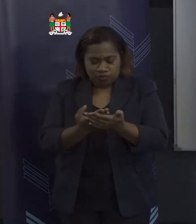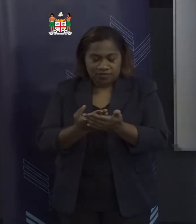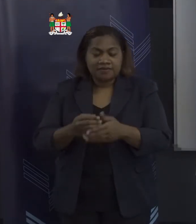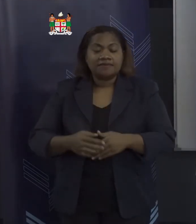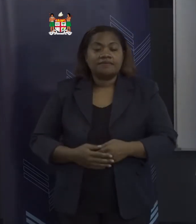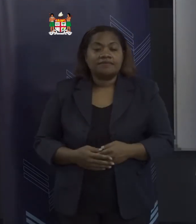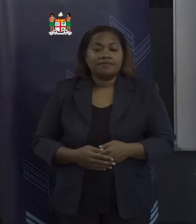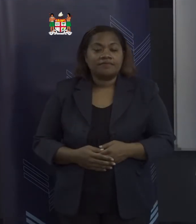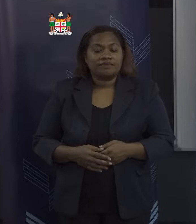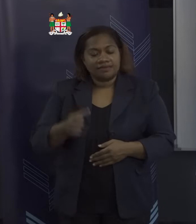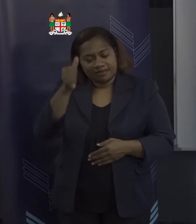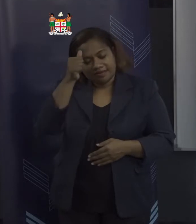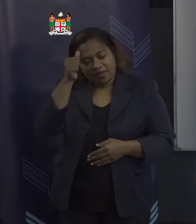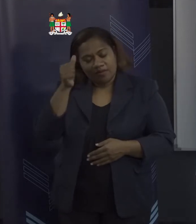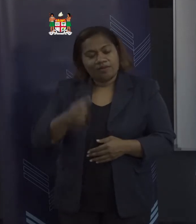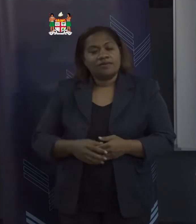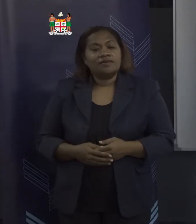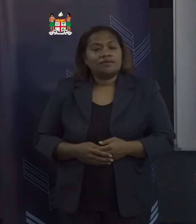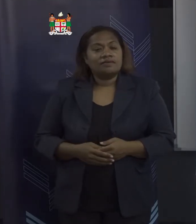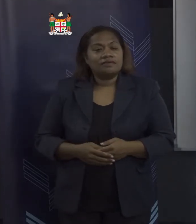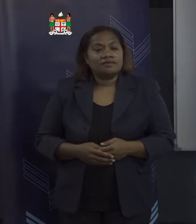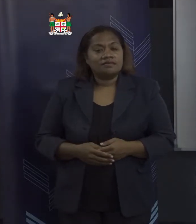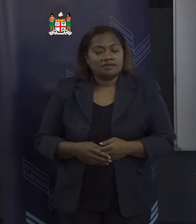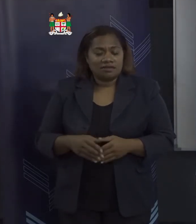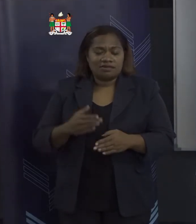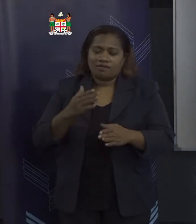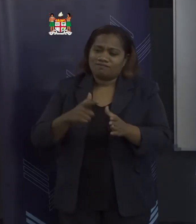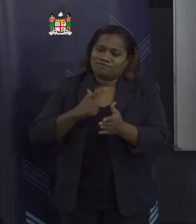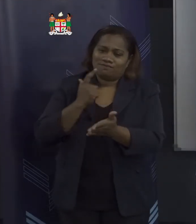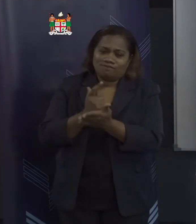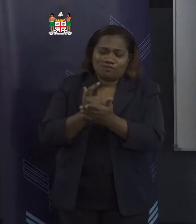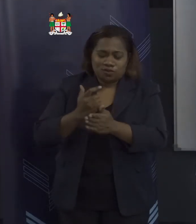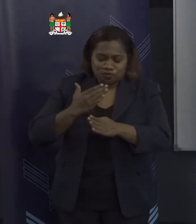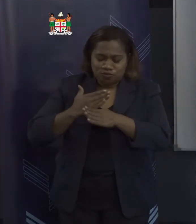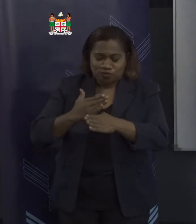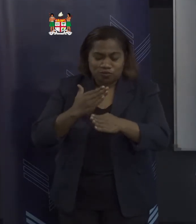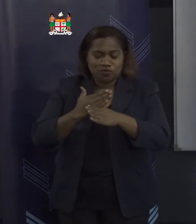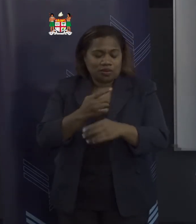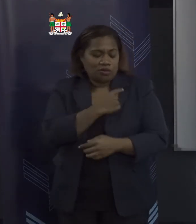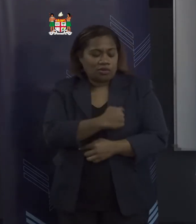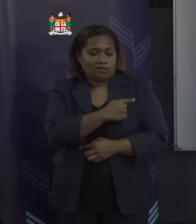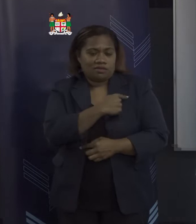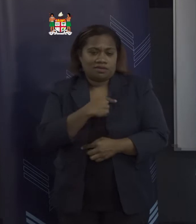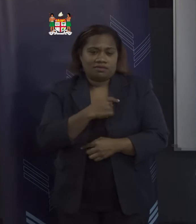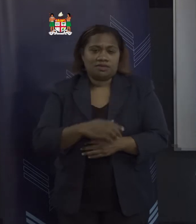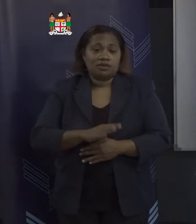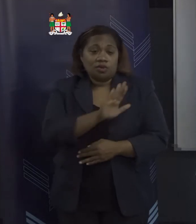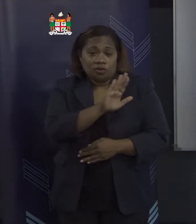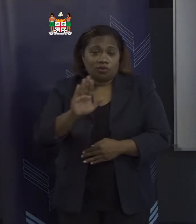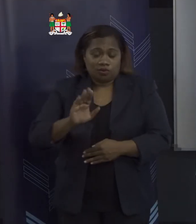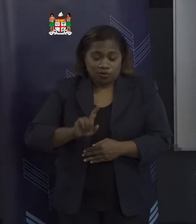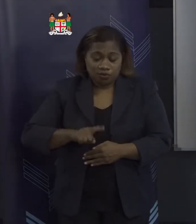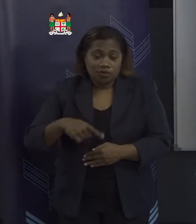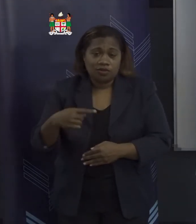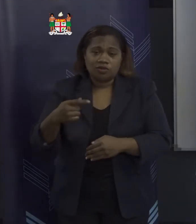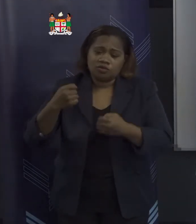know such initiatives take a lot of work and commitment. Your selfless and continuous vigor in